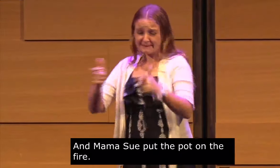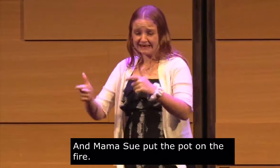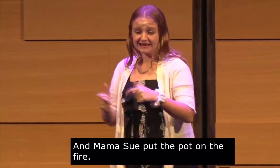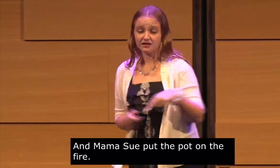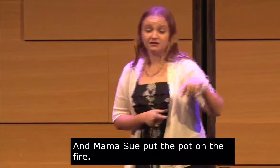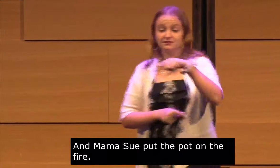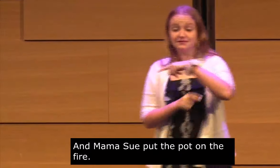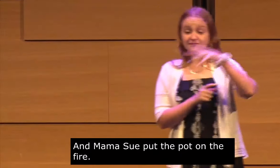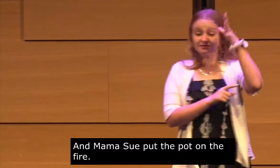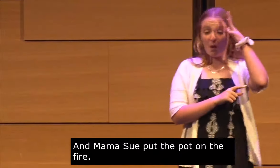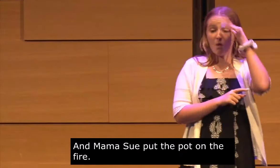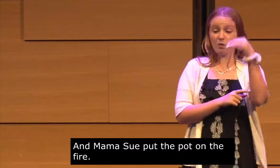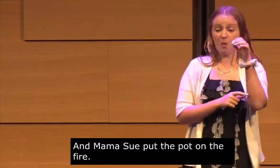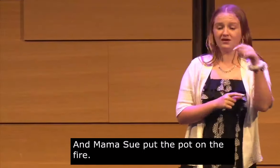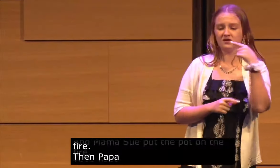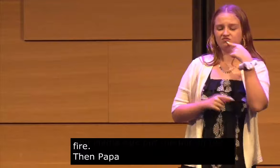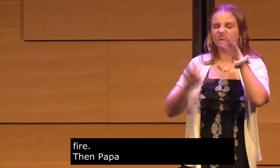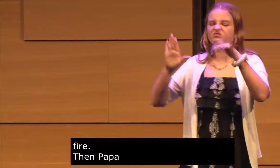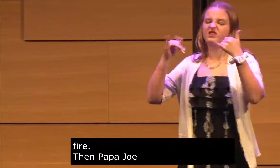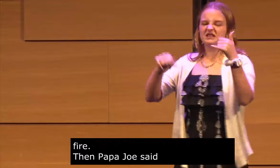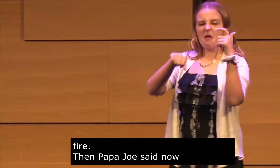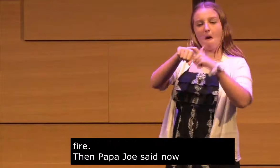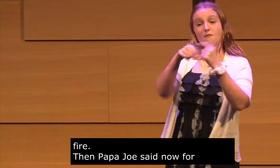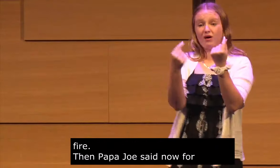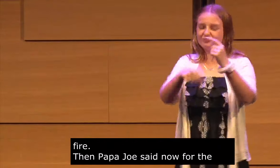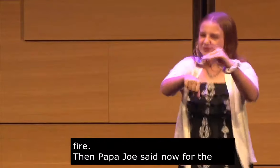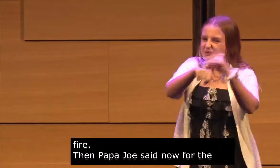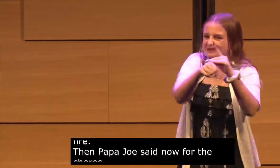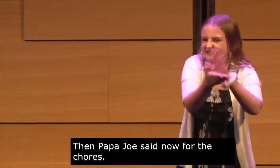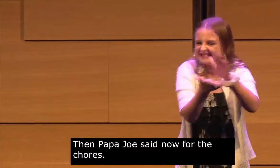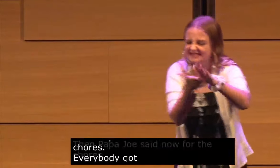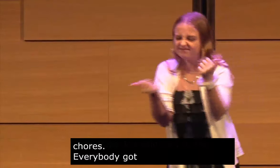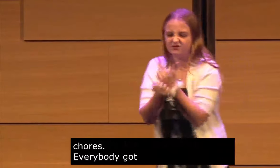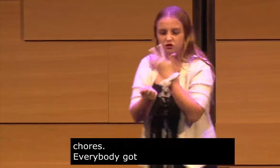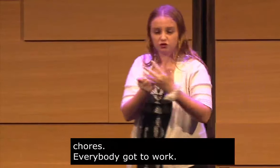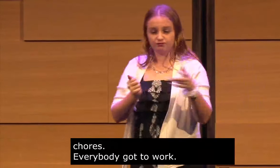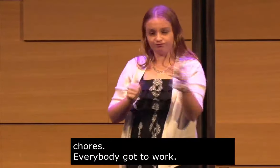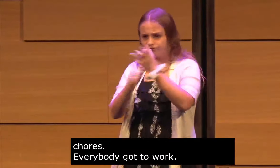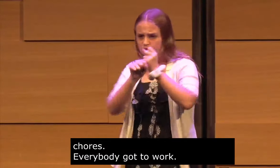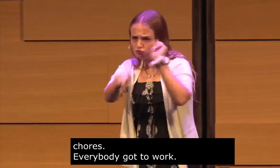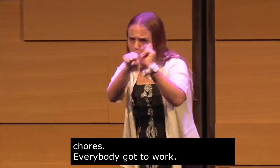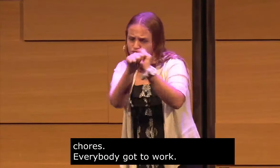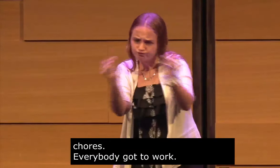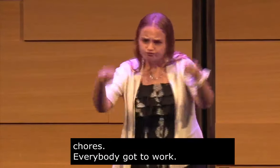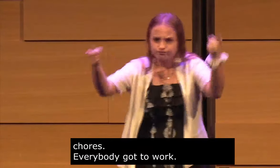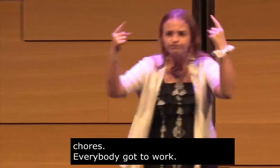Then Papa Joe said, "Now for the chores." Everybody got to work.